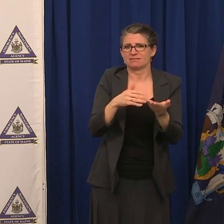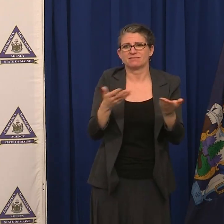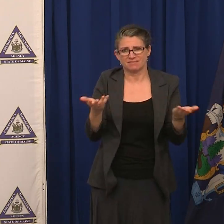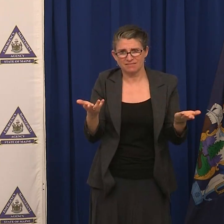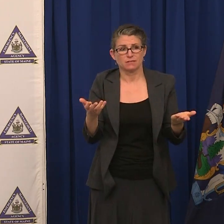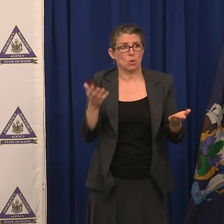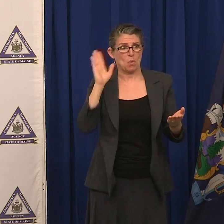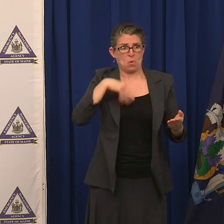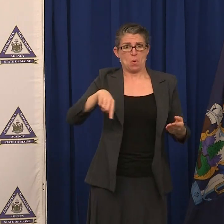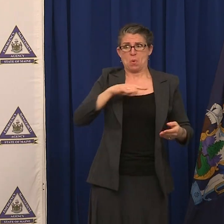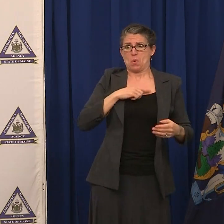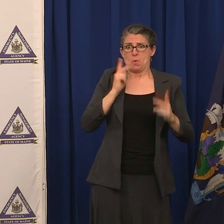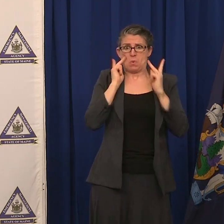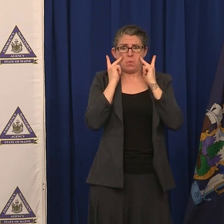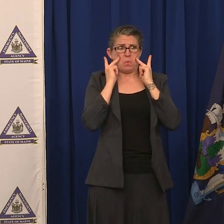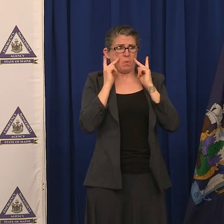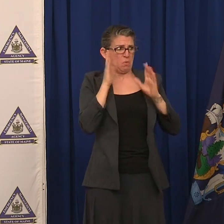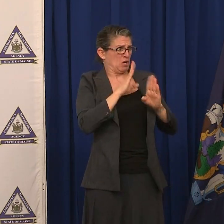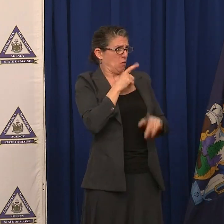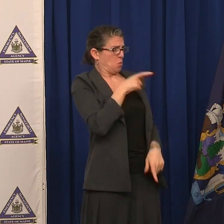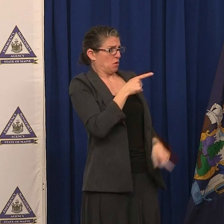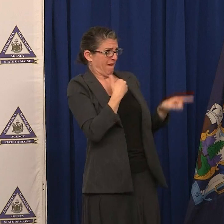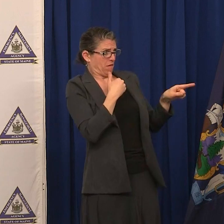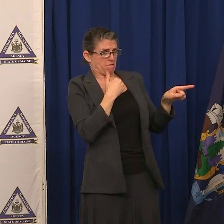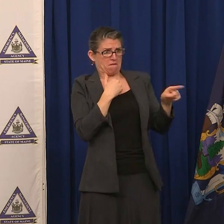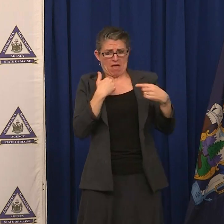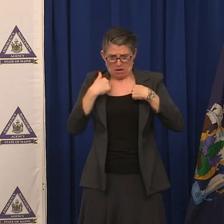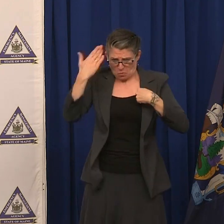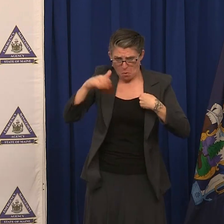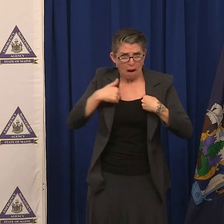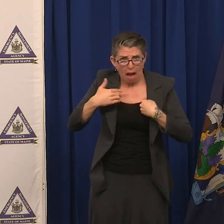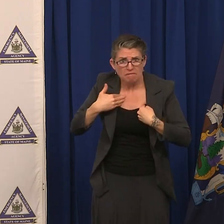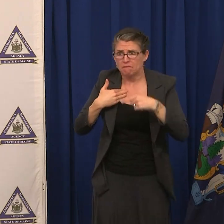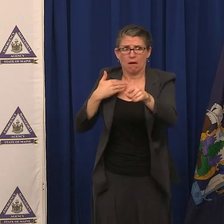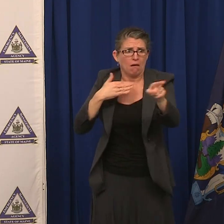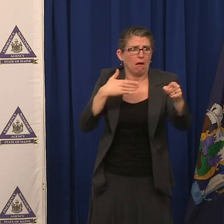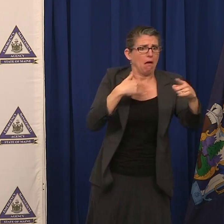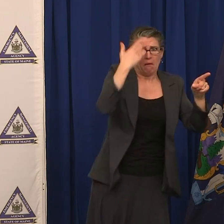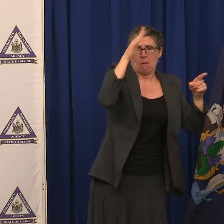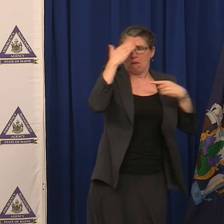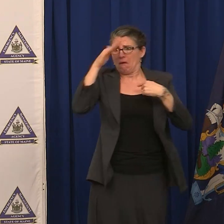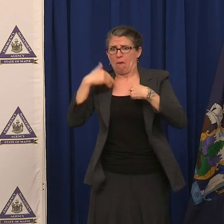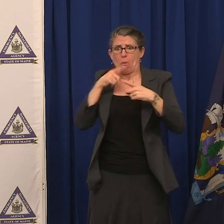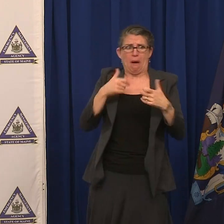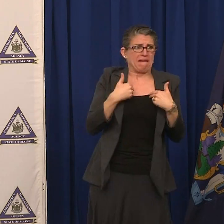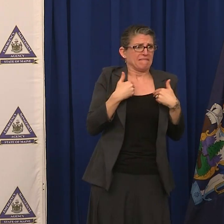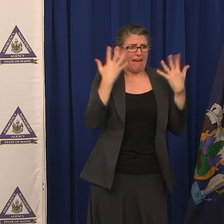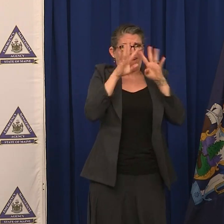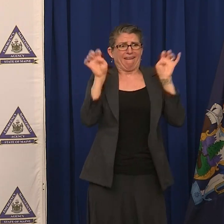to acknowledge that they're not doing so in an emotional vacuum.